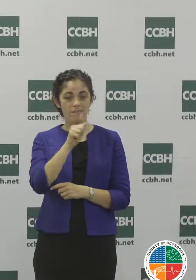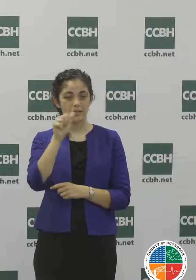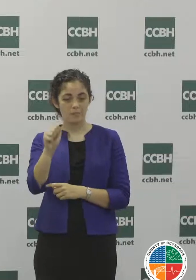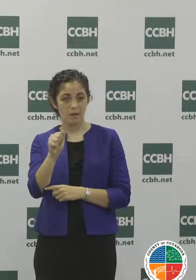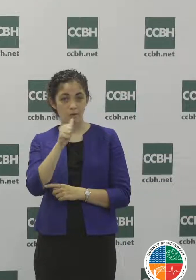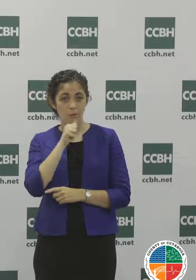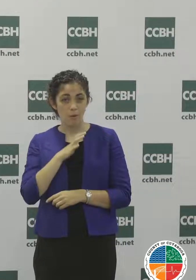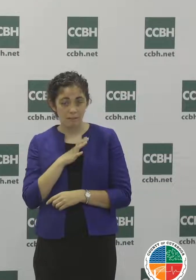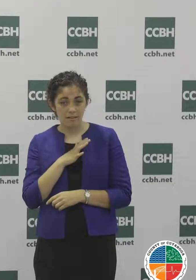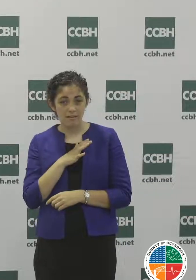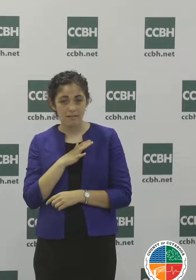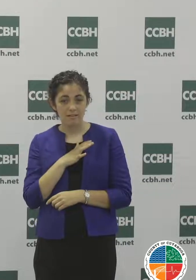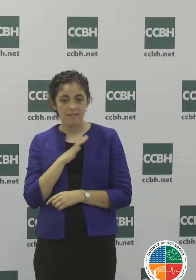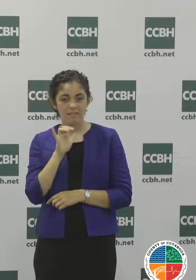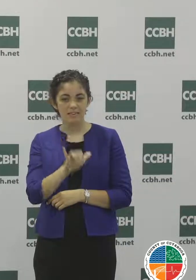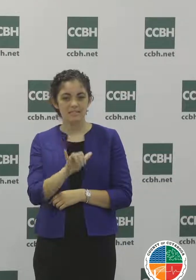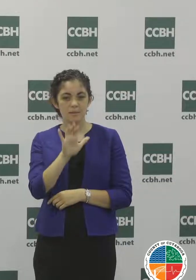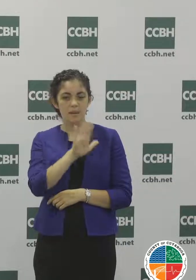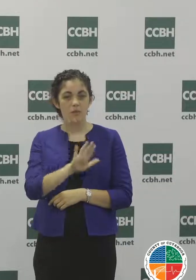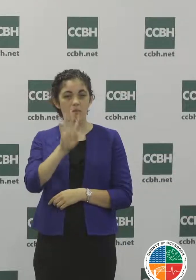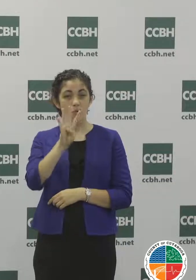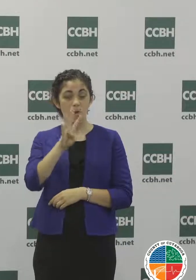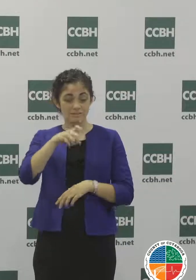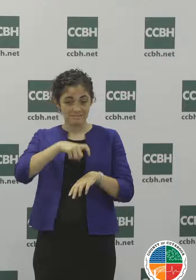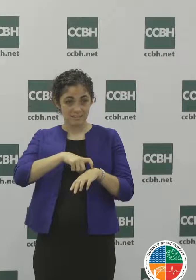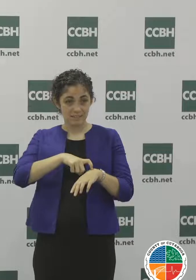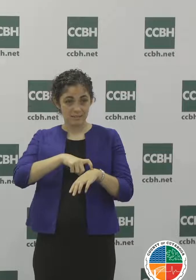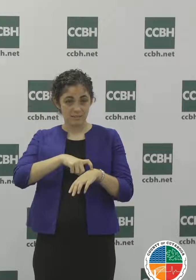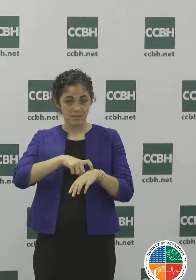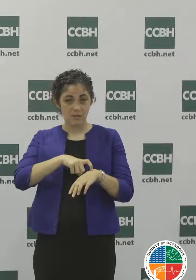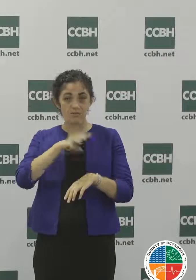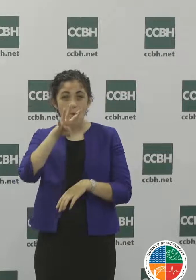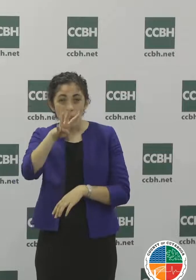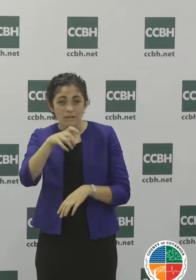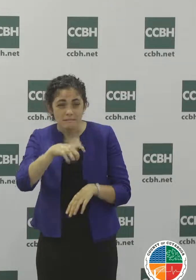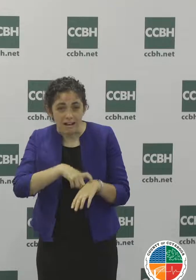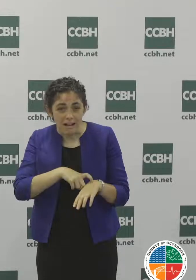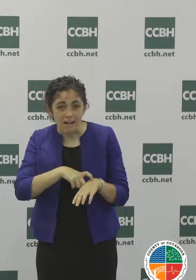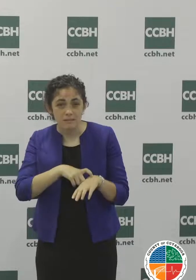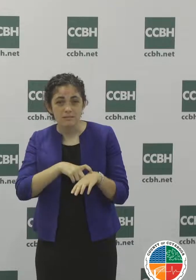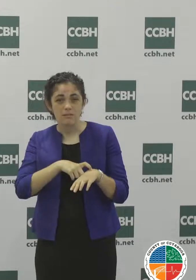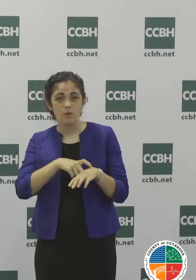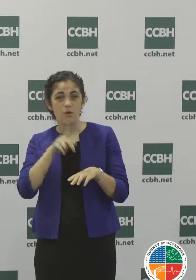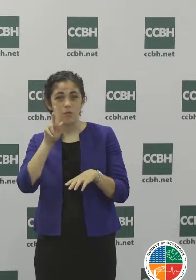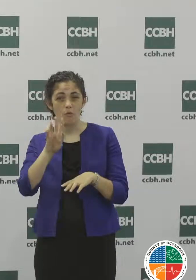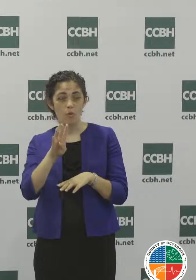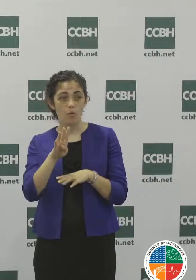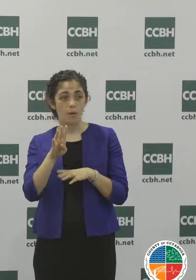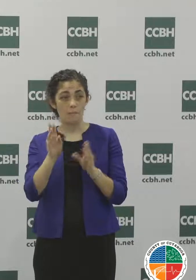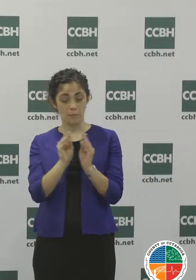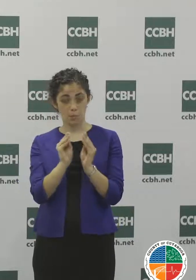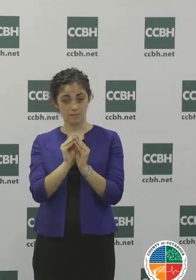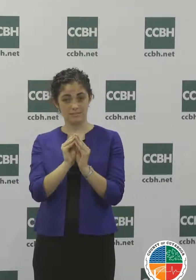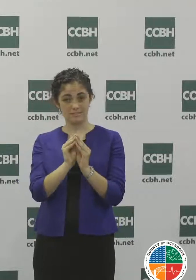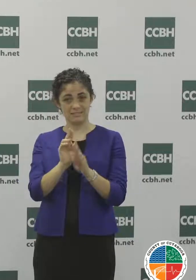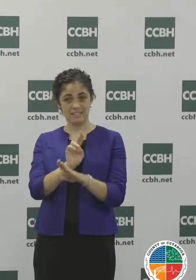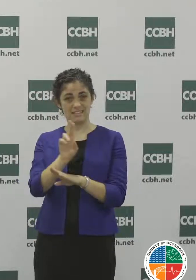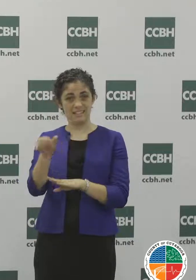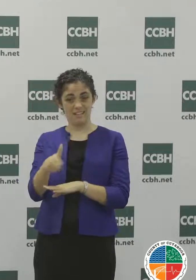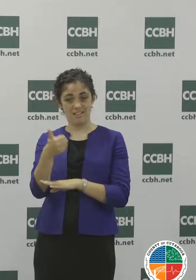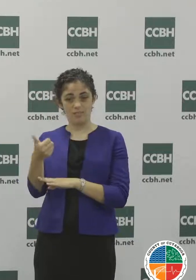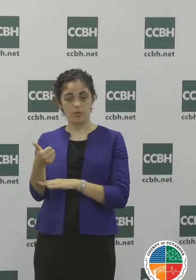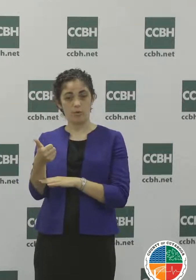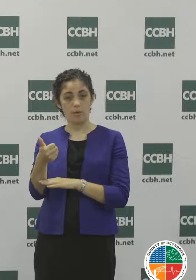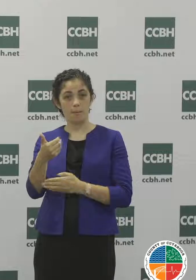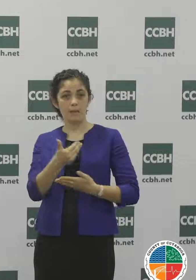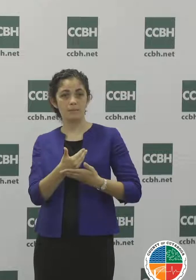American women that is about four times the rate that applies to